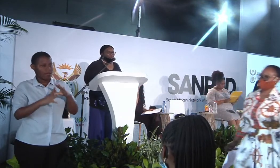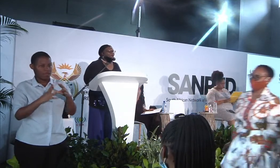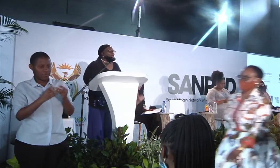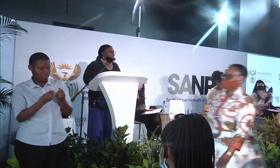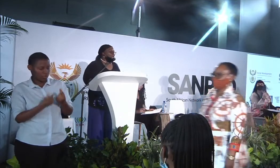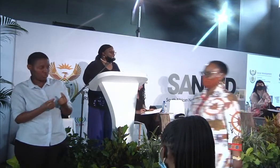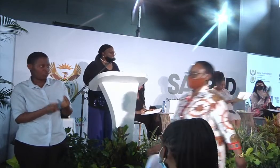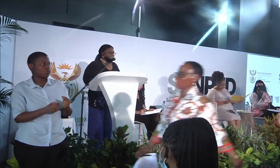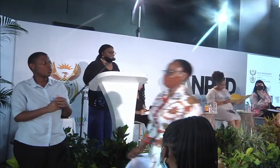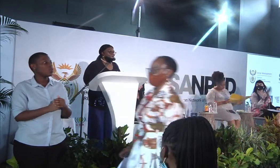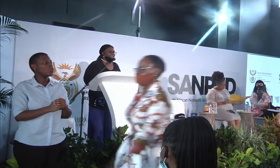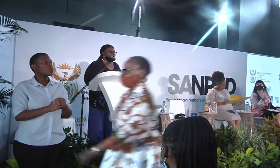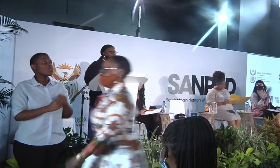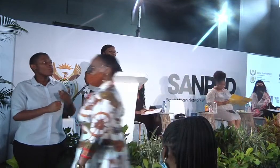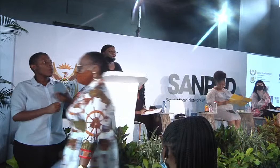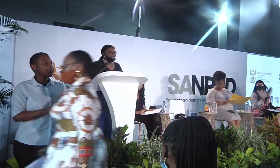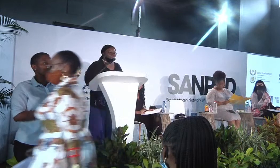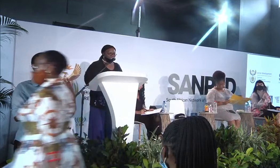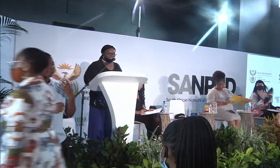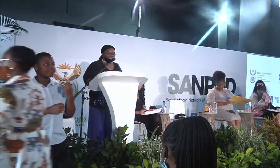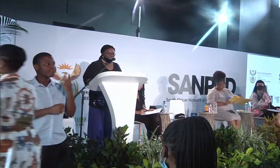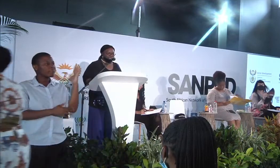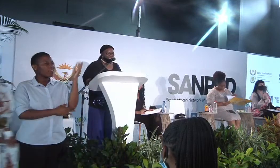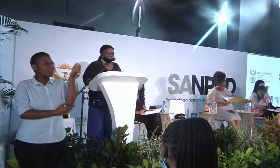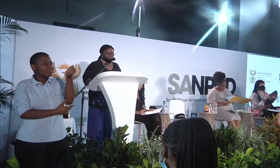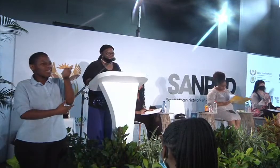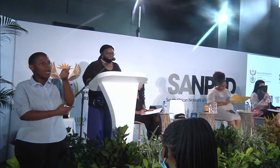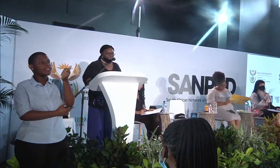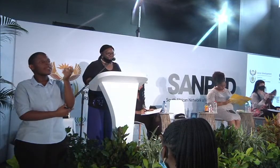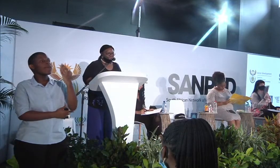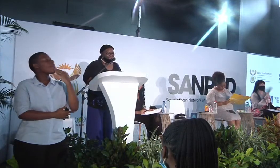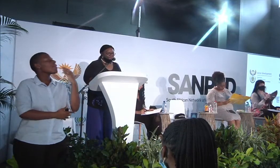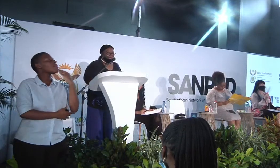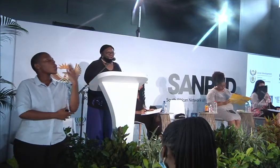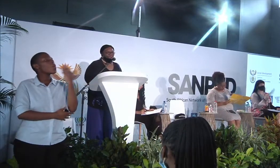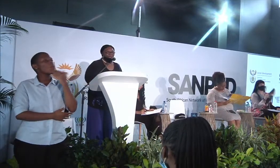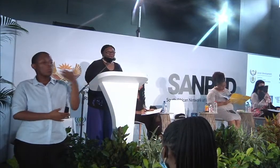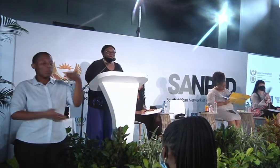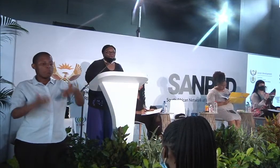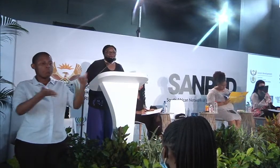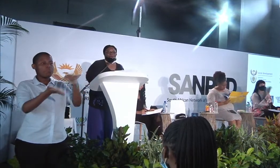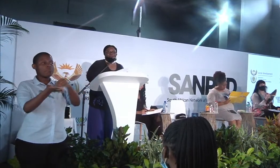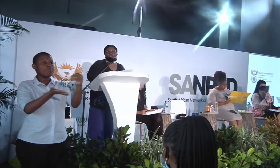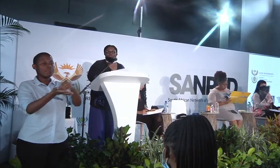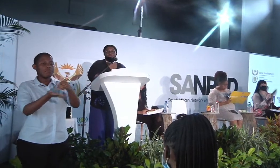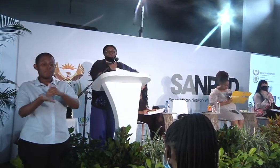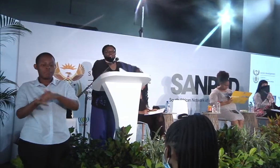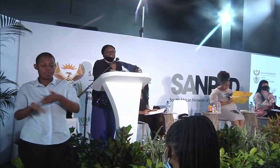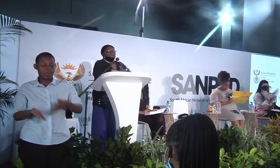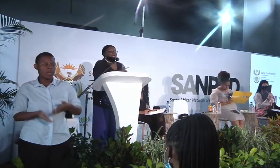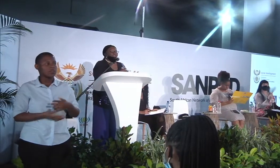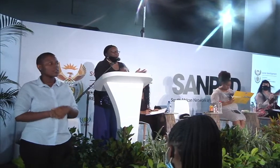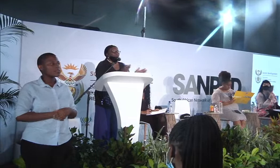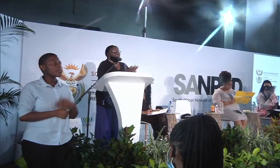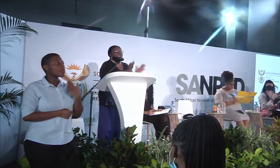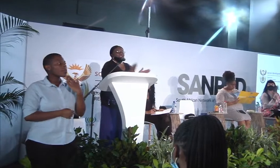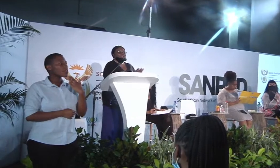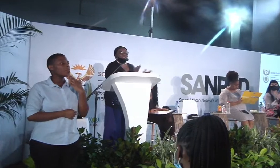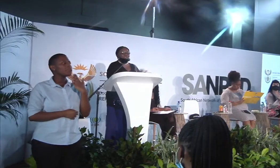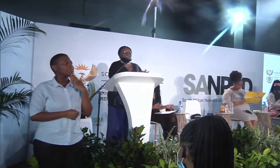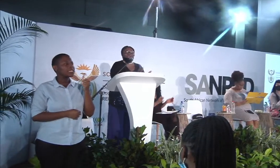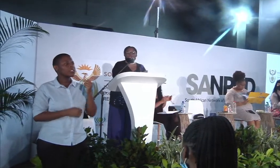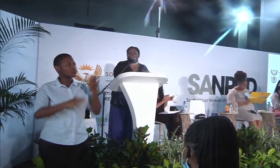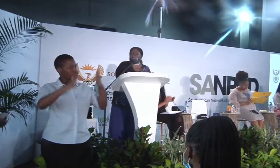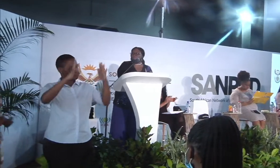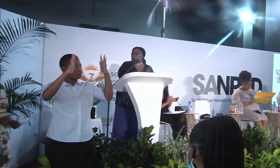to acknowledge the guests that are present here today. Over to you, Caesar. Asimkhuthazeni